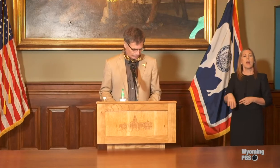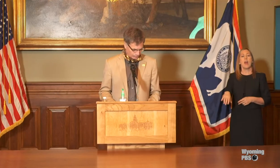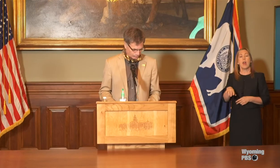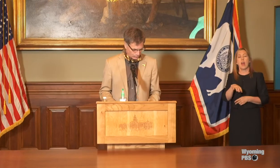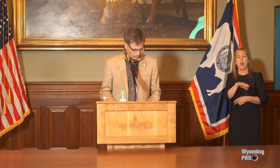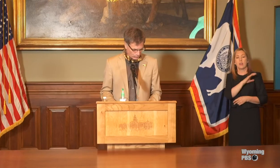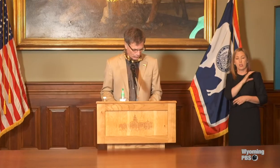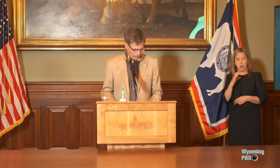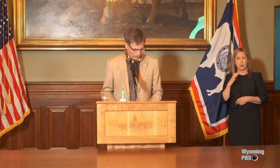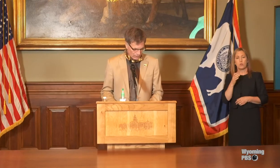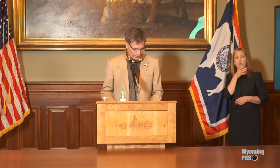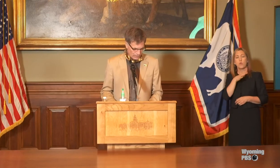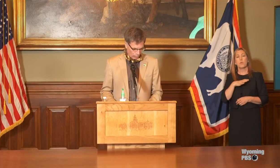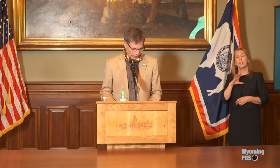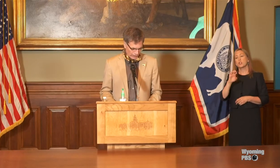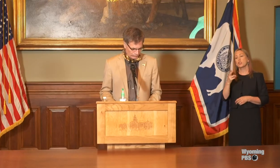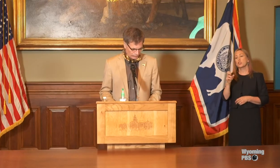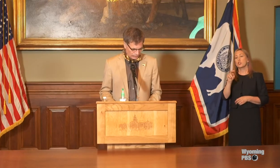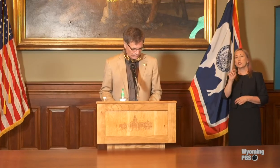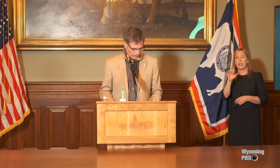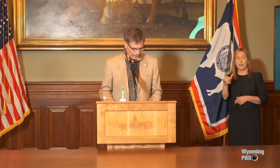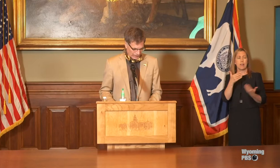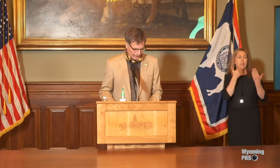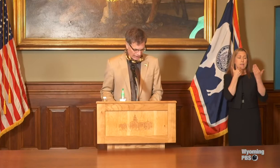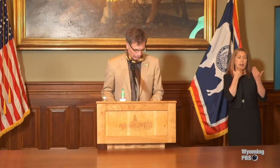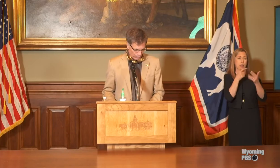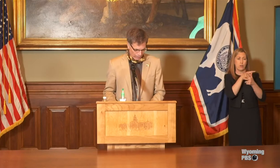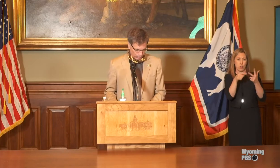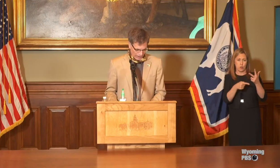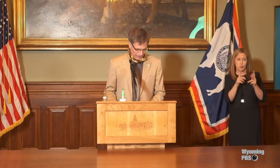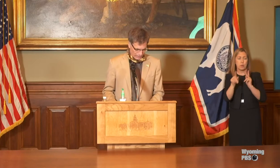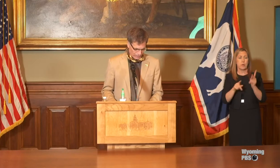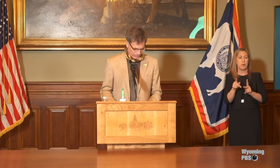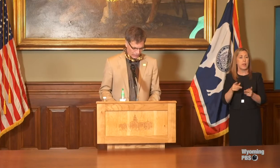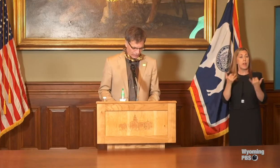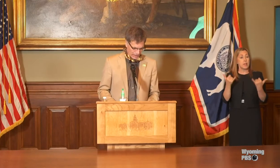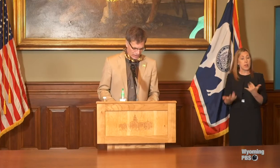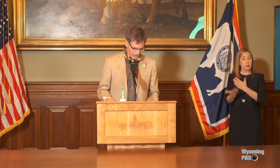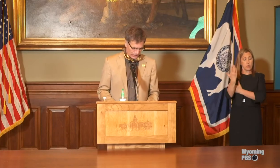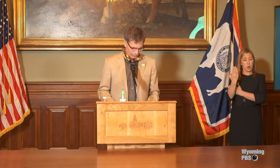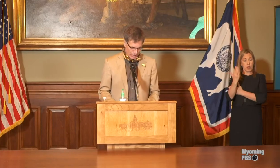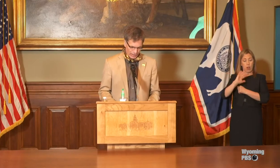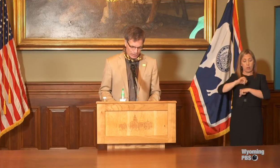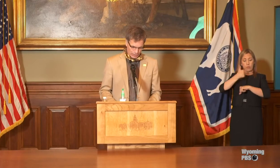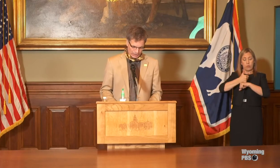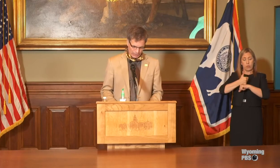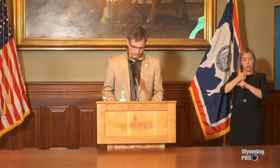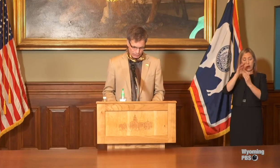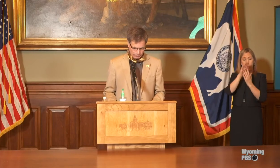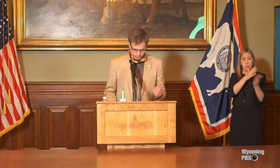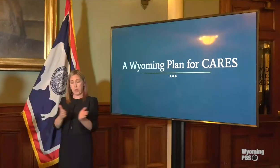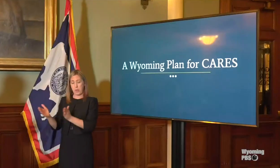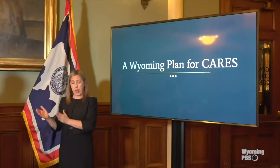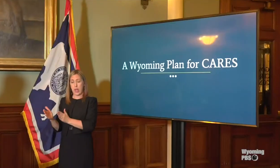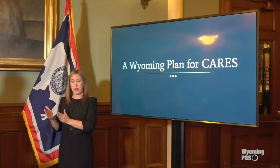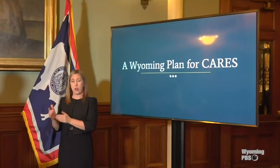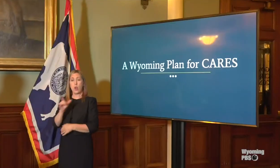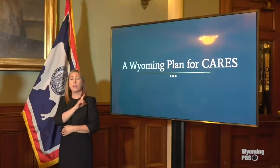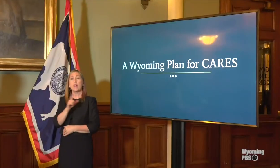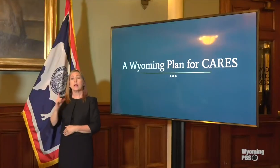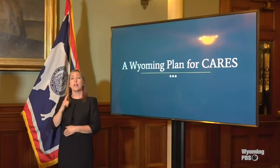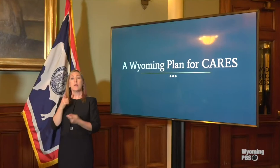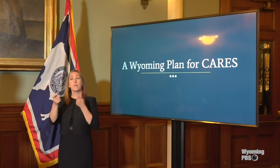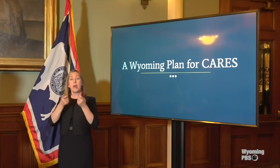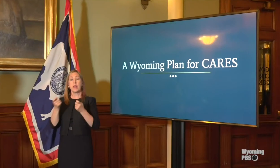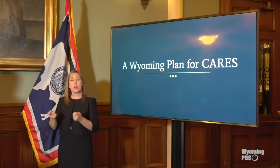for that. This morning, I laid out my plan to the Legislative Management Council. It's over